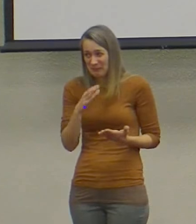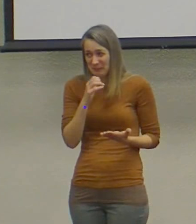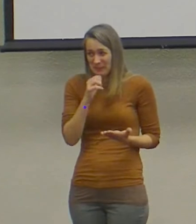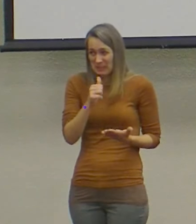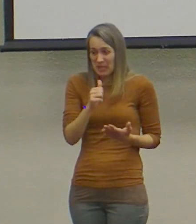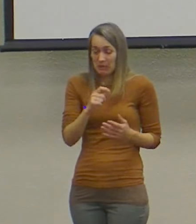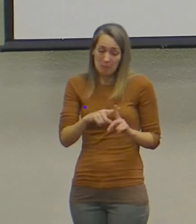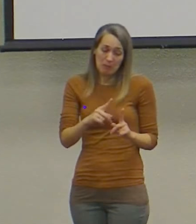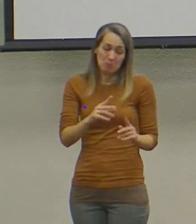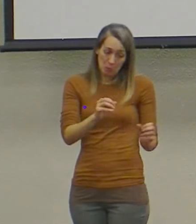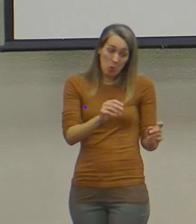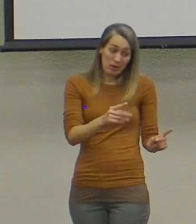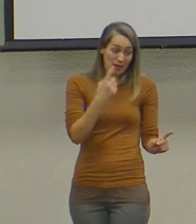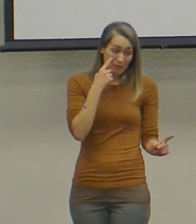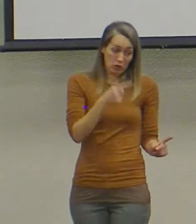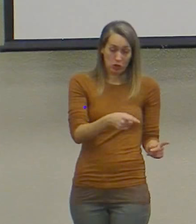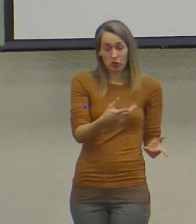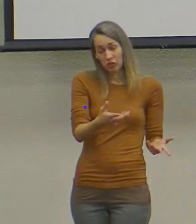out for Ruth.